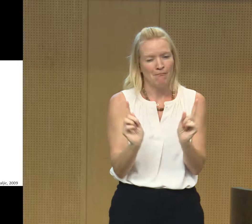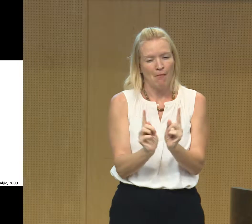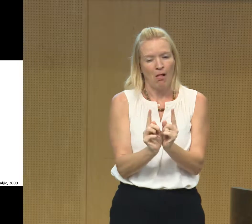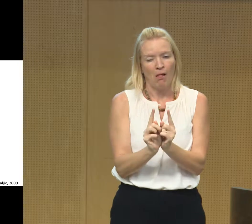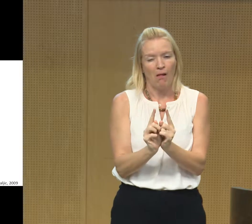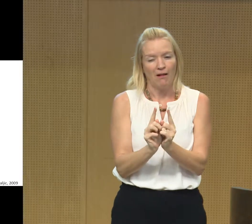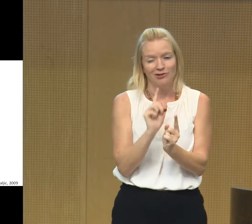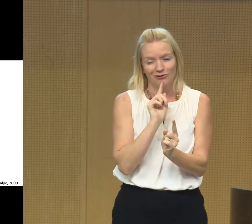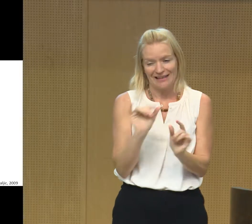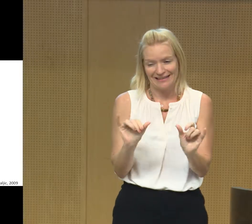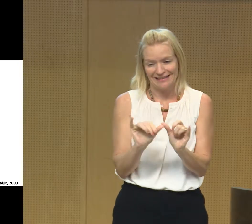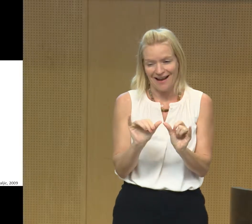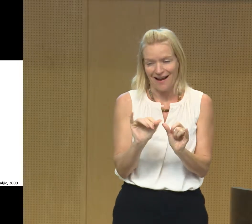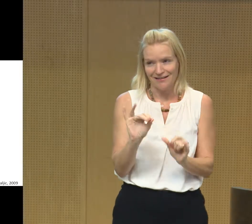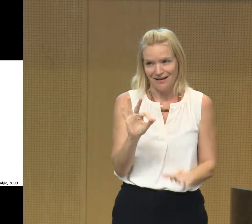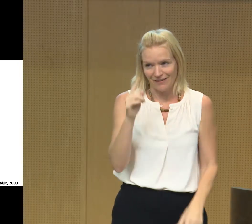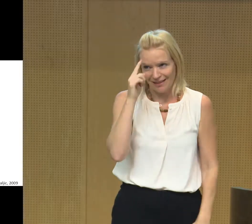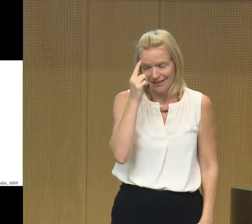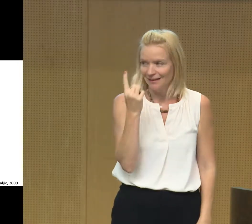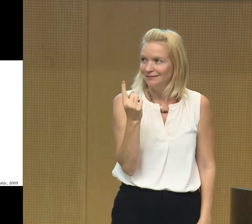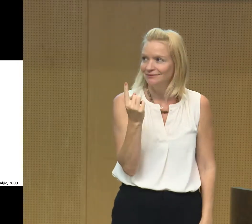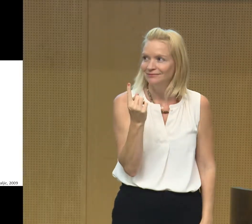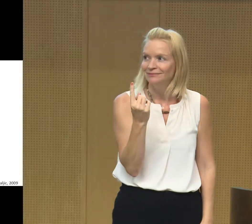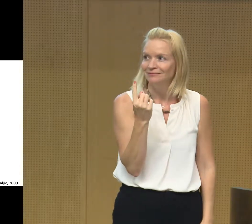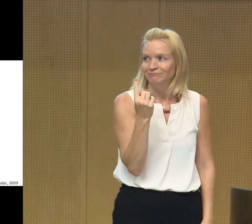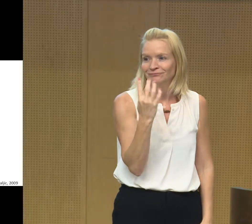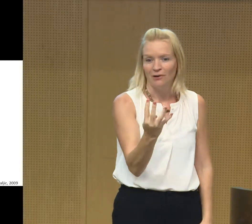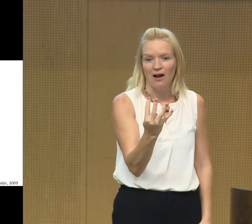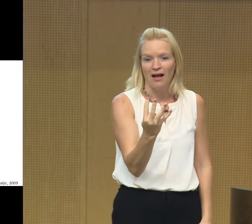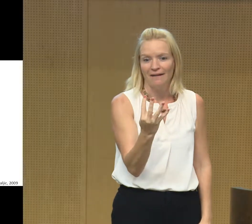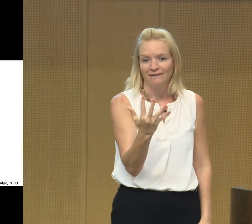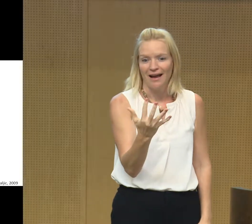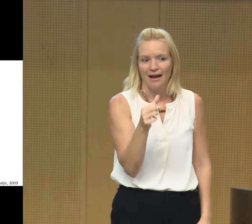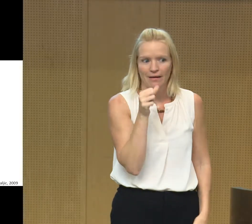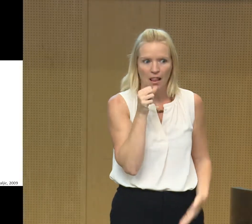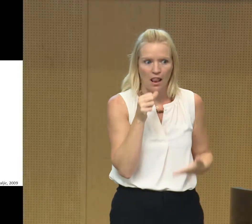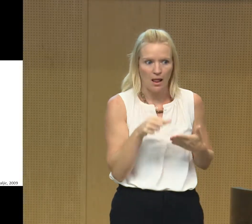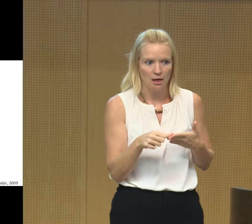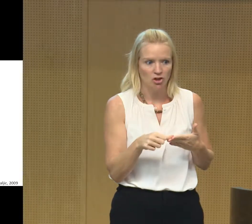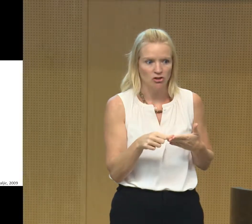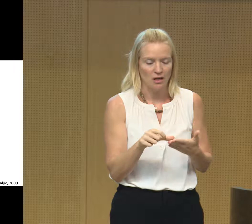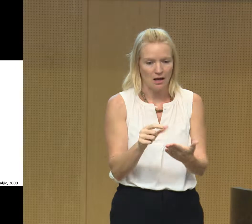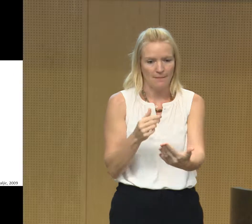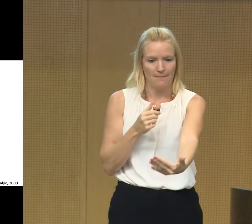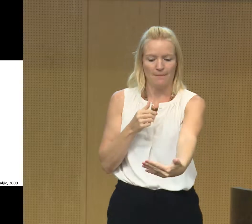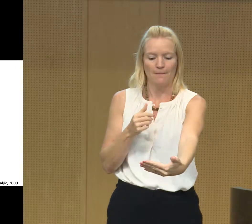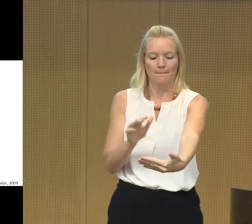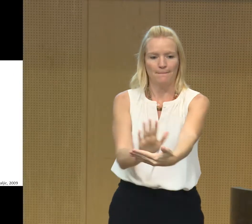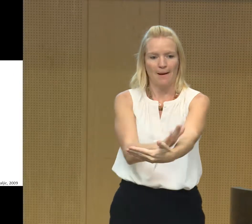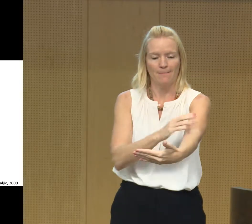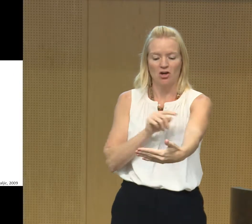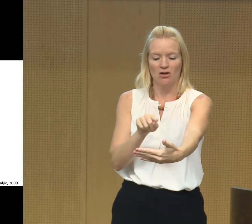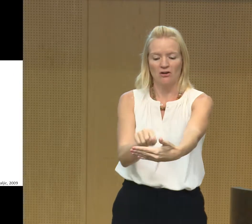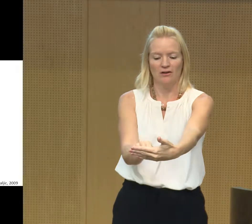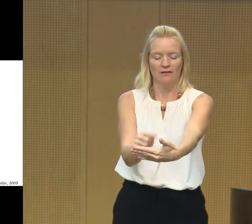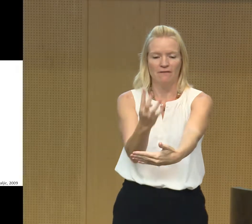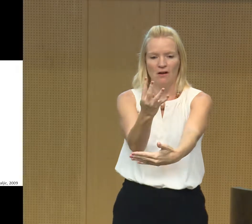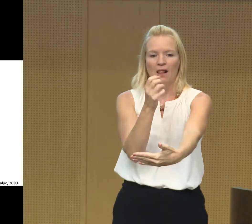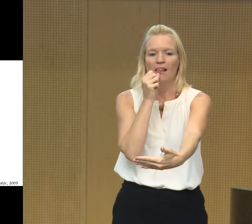center, the smallest circle, I think it's the size of maybe 4 or 5 letters,